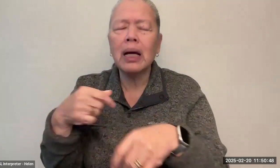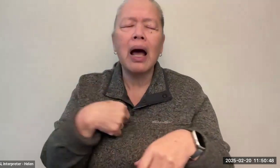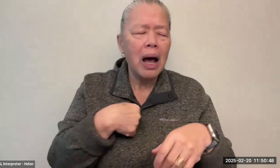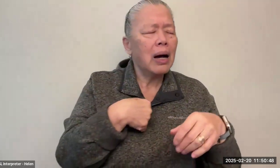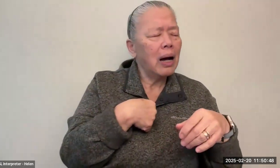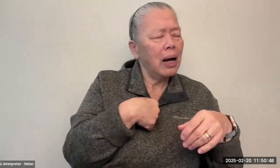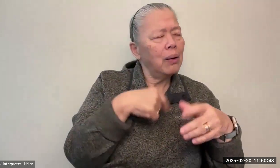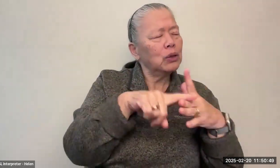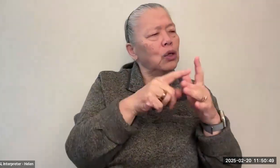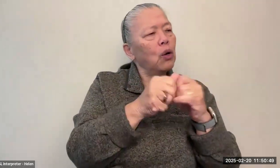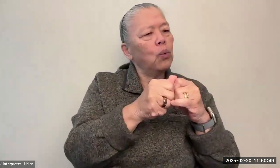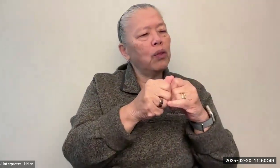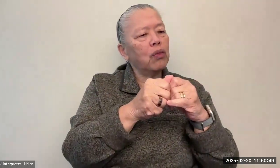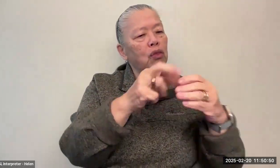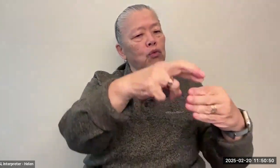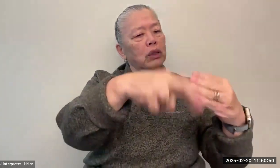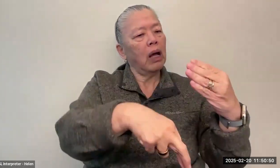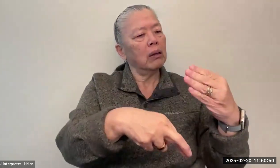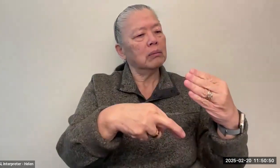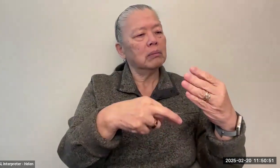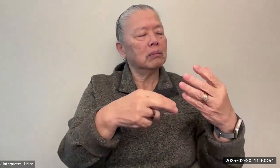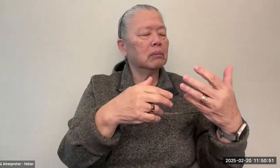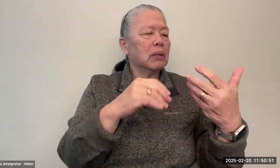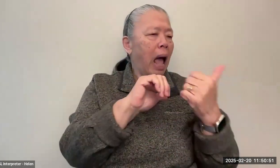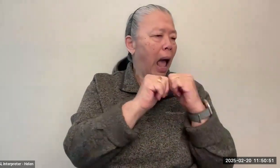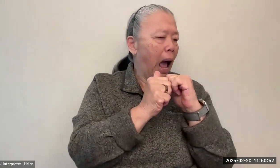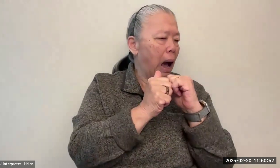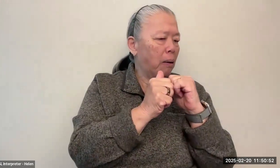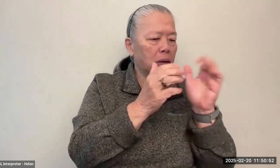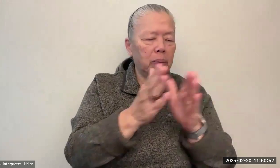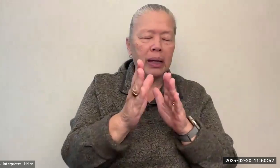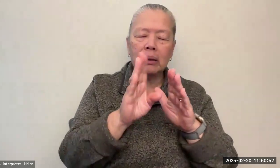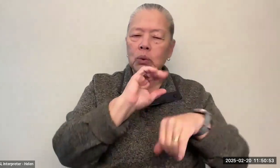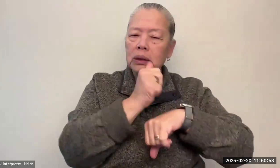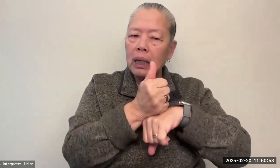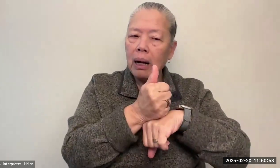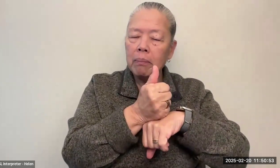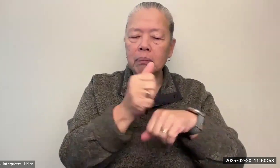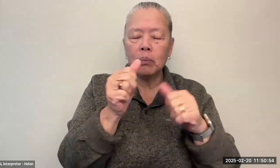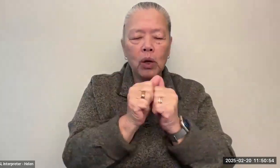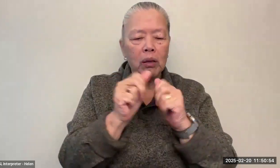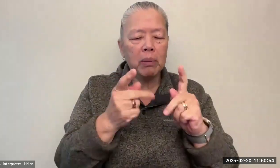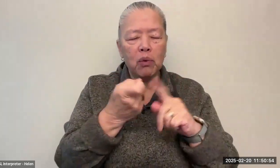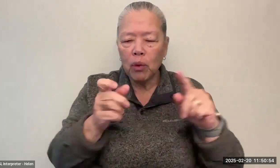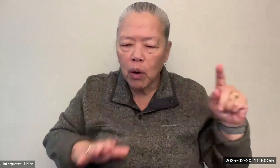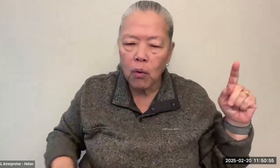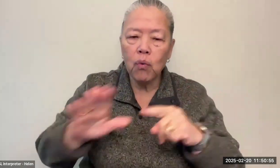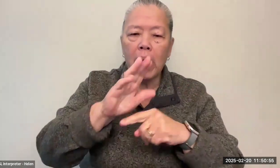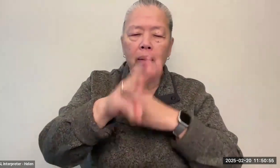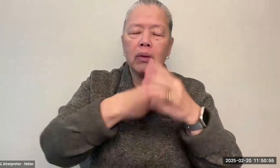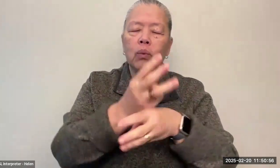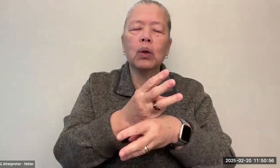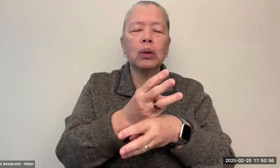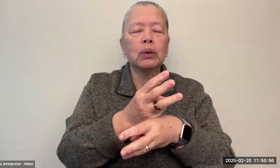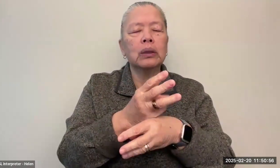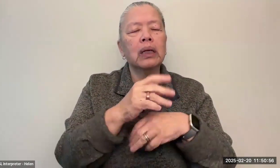and how the regionalization plan was developed in cooperation with so many United Methodists across the globe, as you've heard several times here